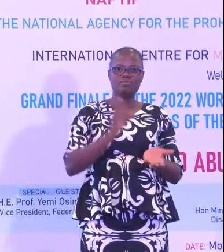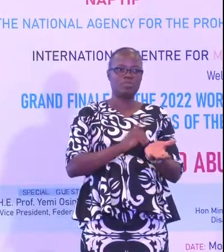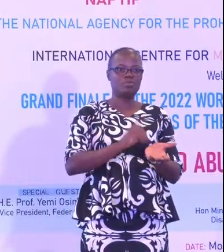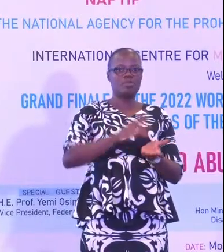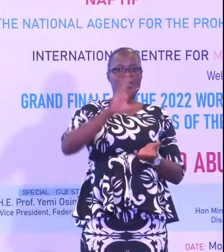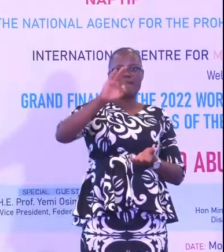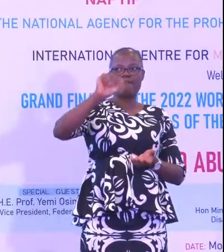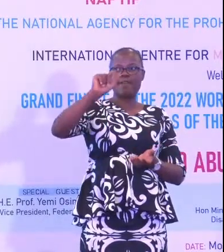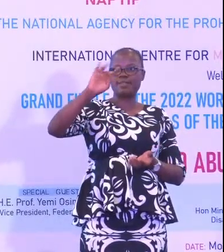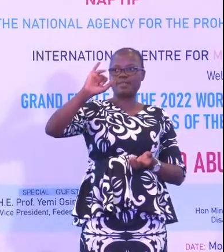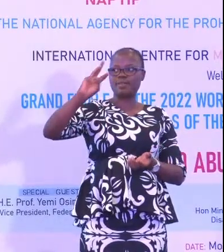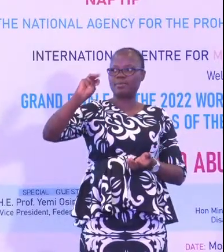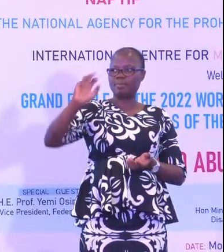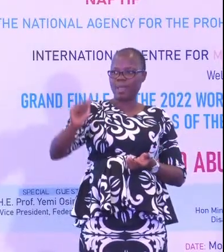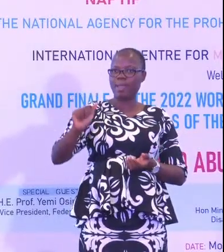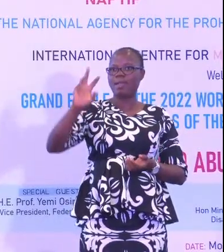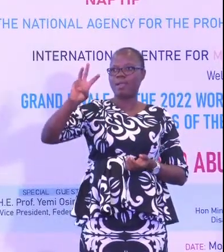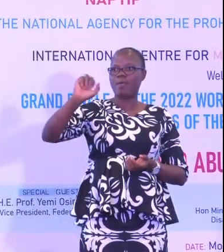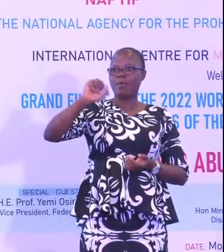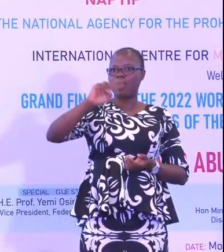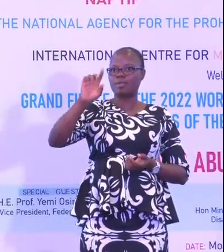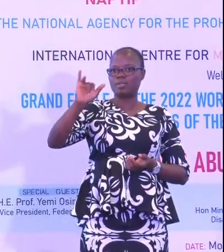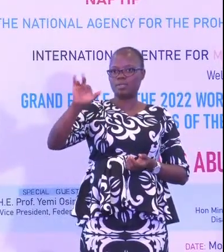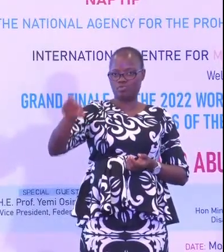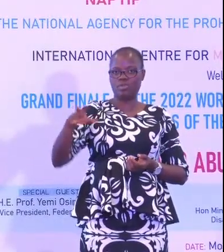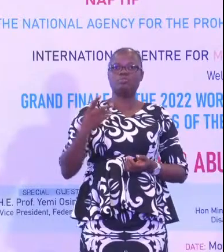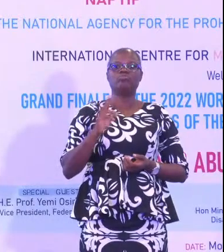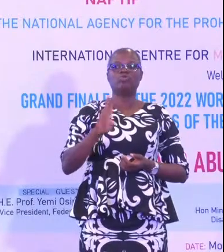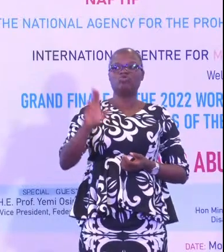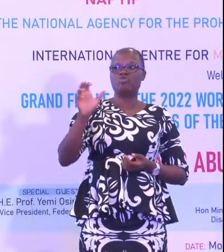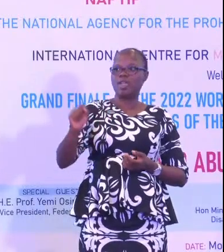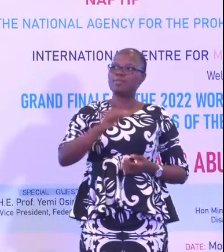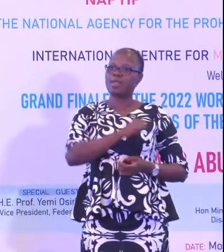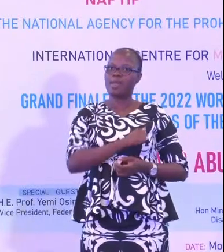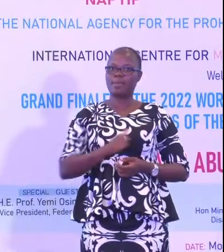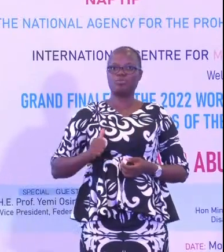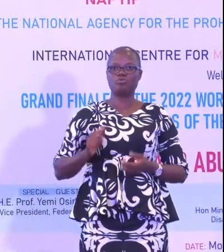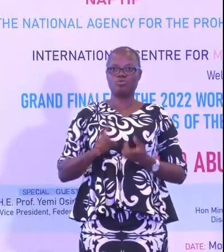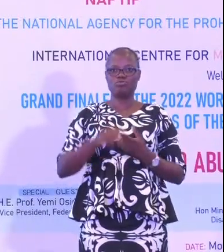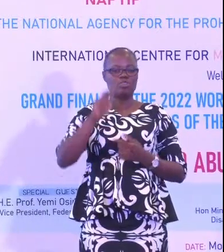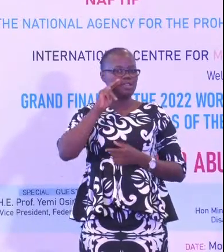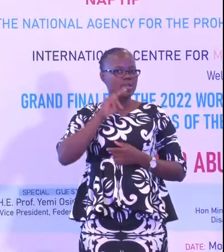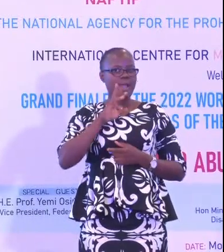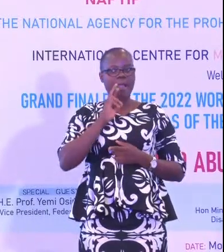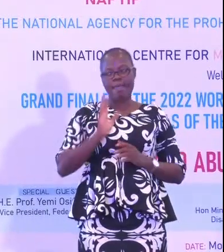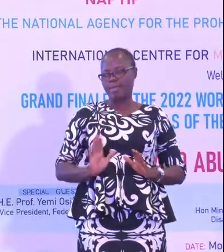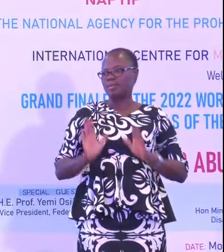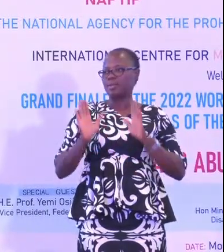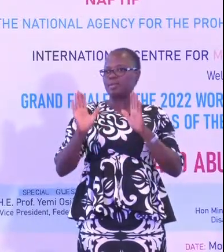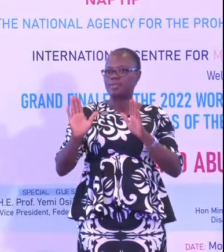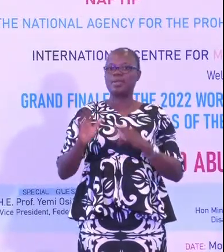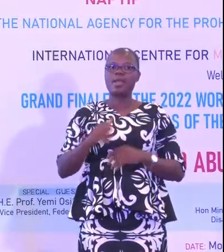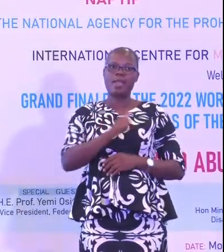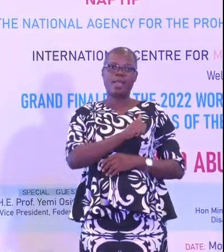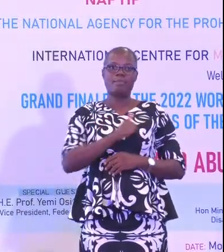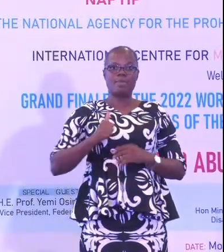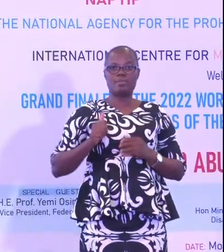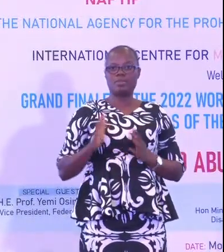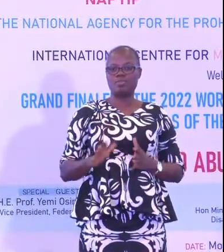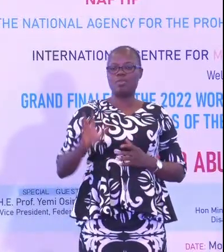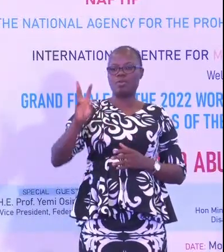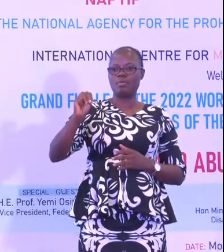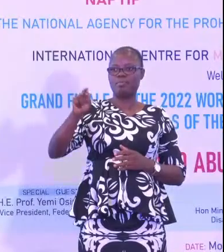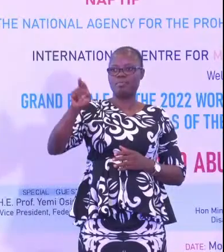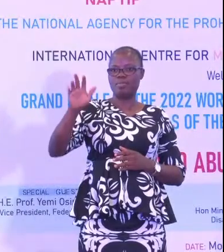Waziri-Azi, the U.S. Ambassador to Nigeria, Her Excellency Ambassador Mary